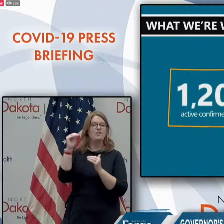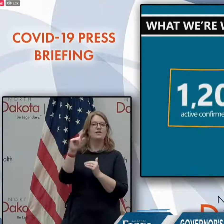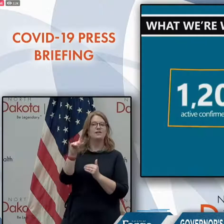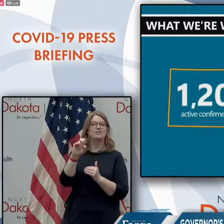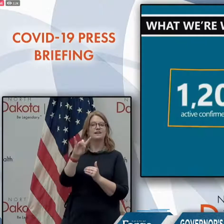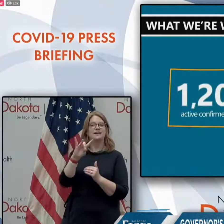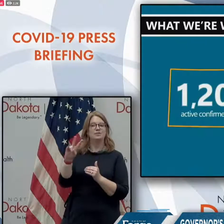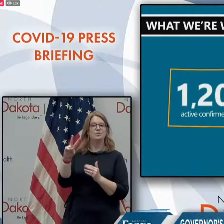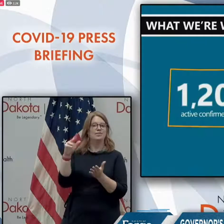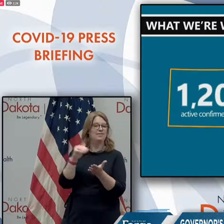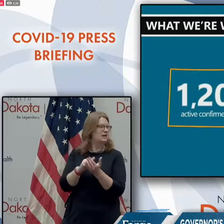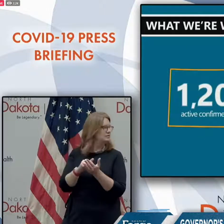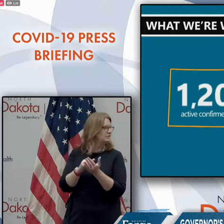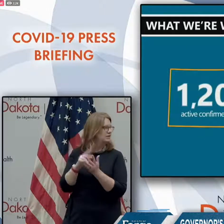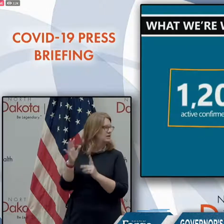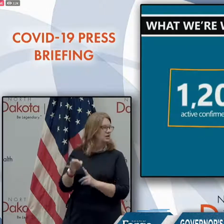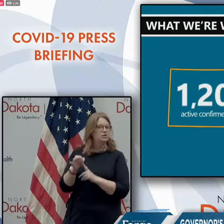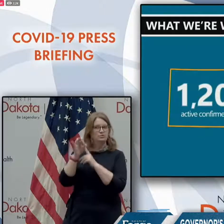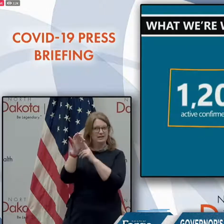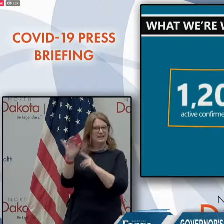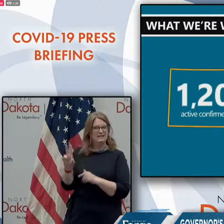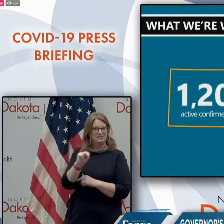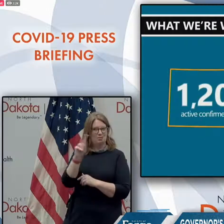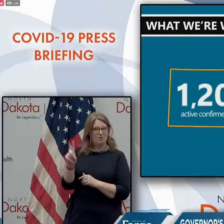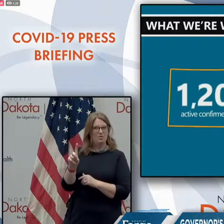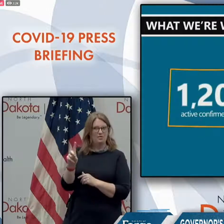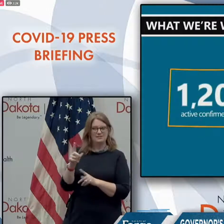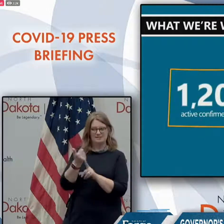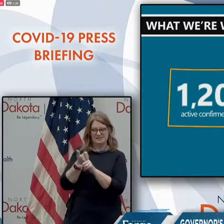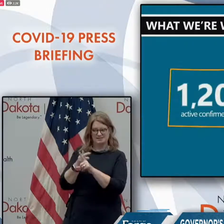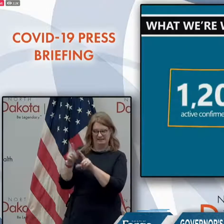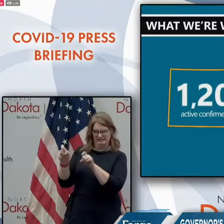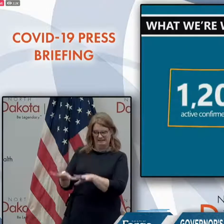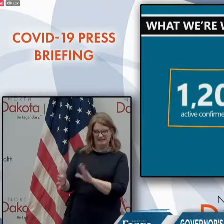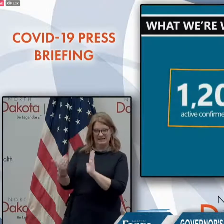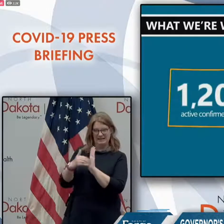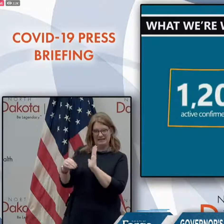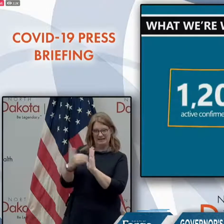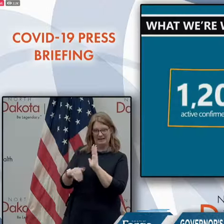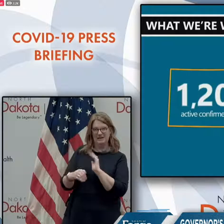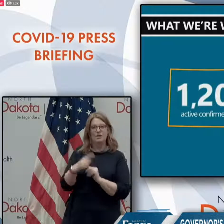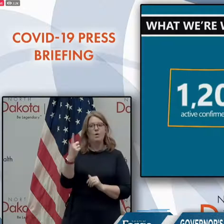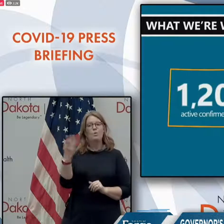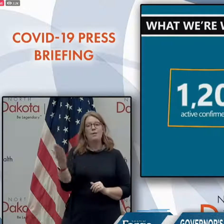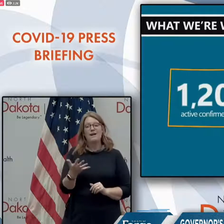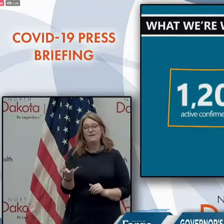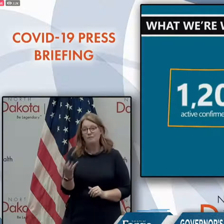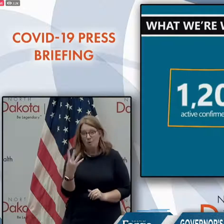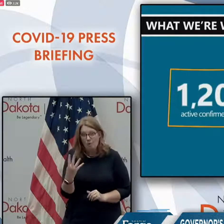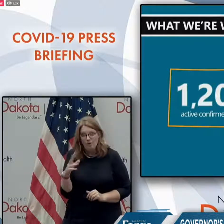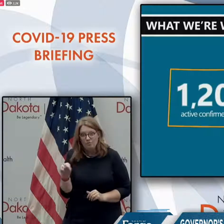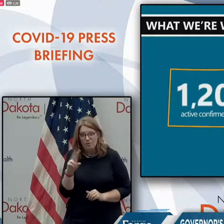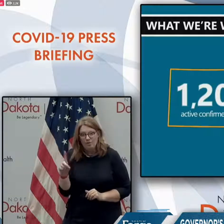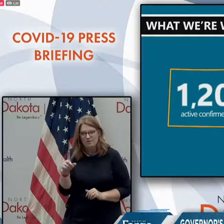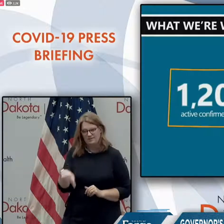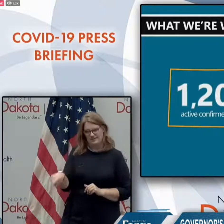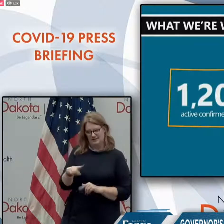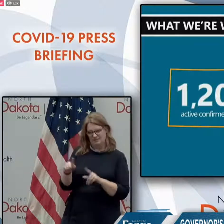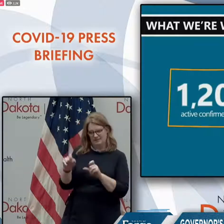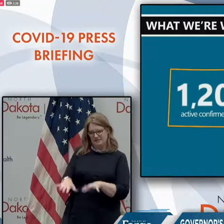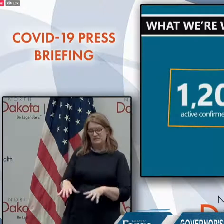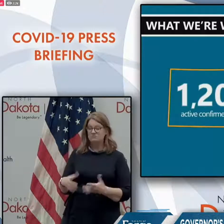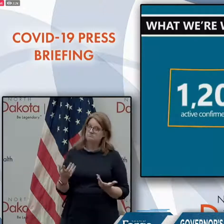182,000 unique North Dakotans that have been tested. That's nearly 1 in 4 North Dakotans have been tested, and many have been